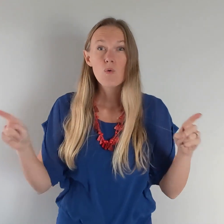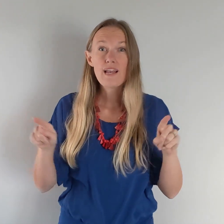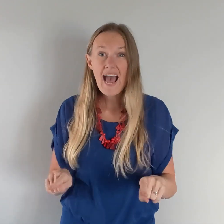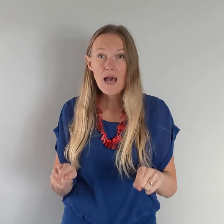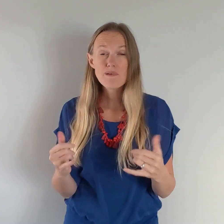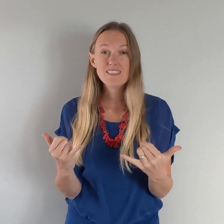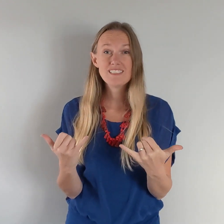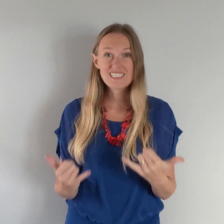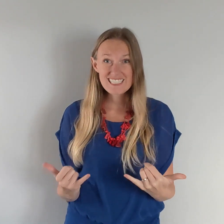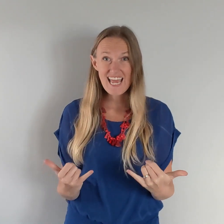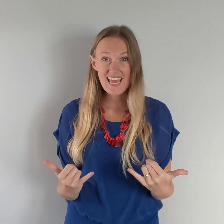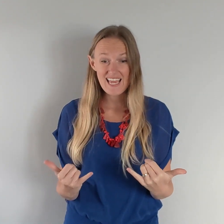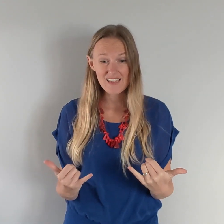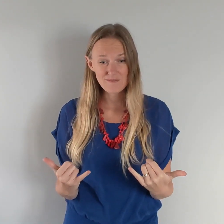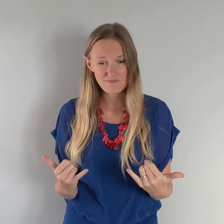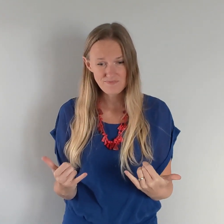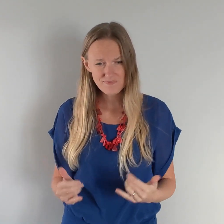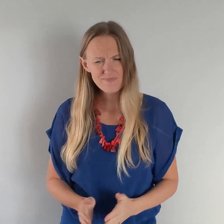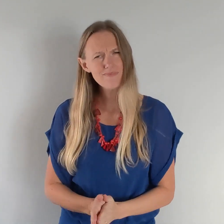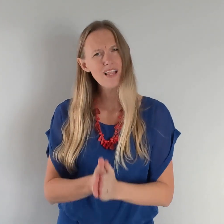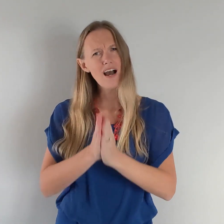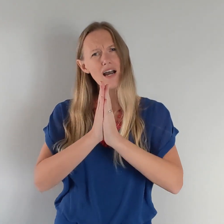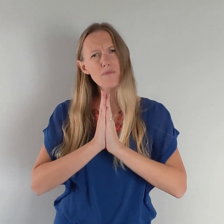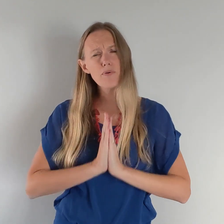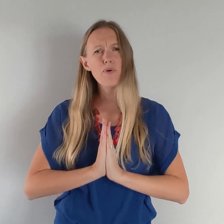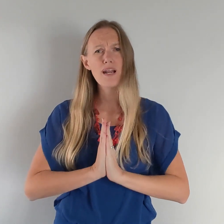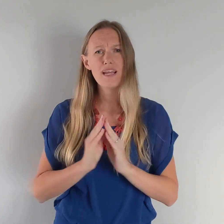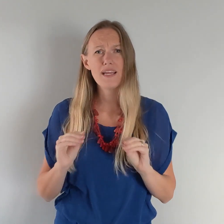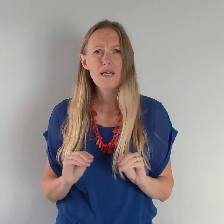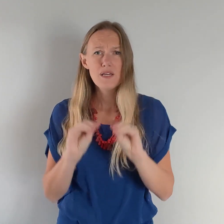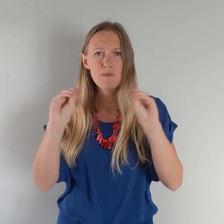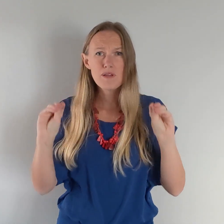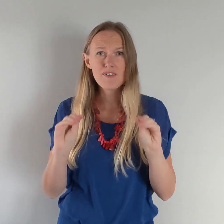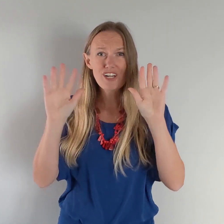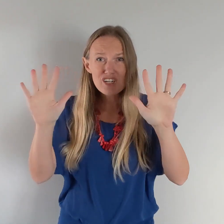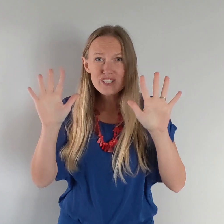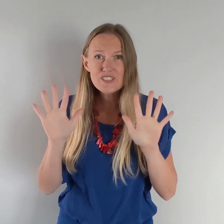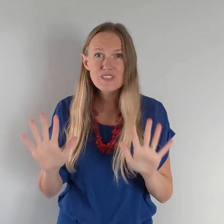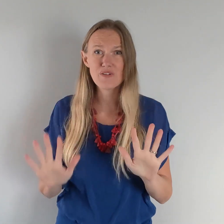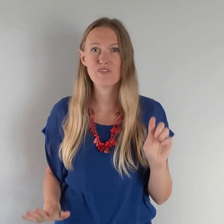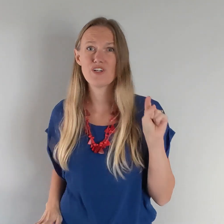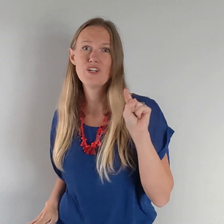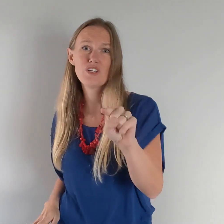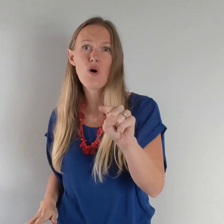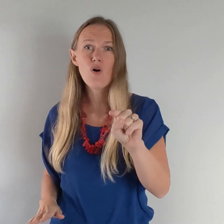would happen today. I pray miracles over